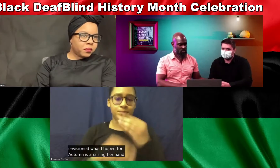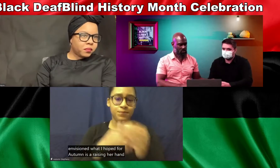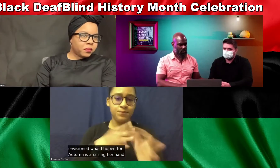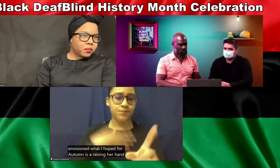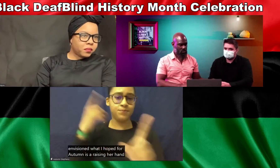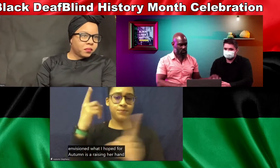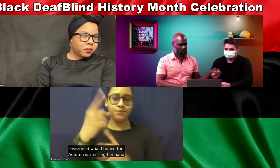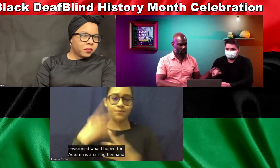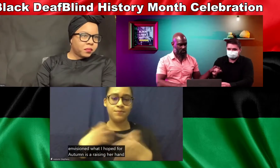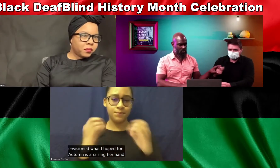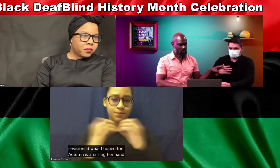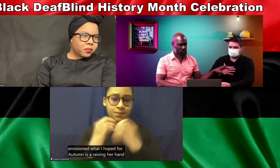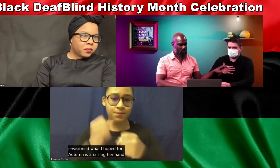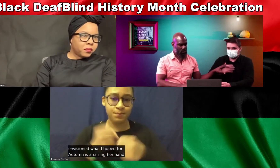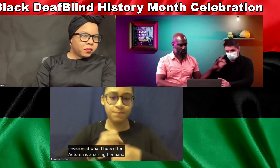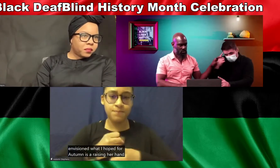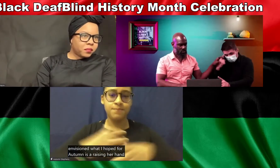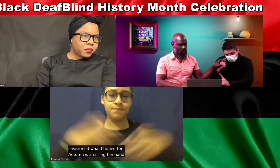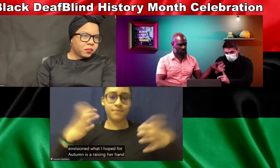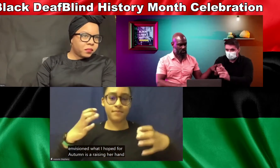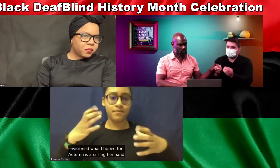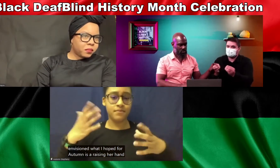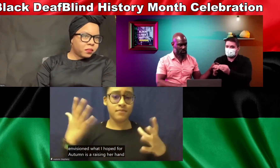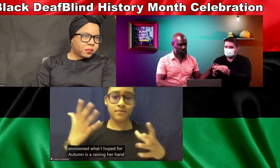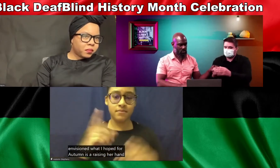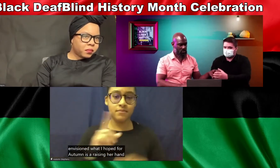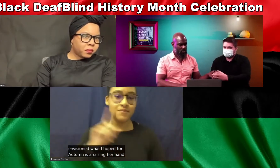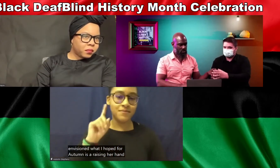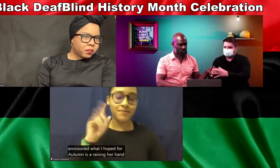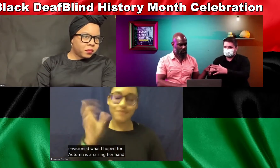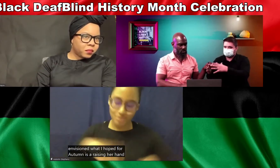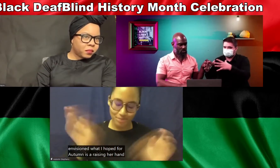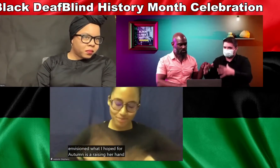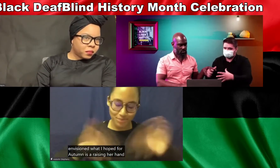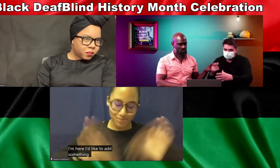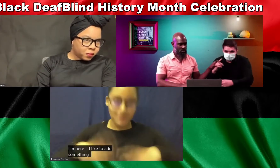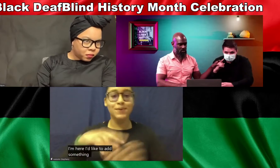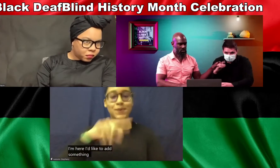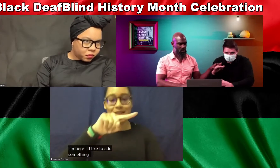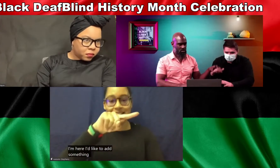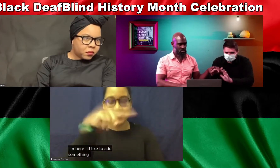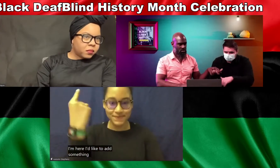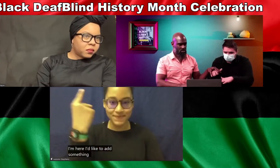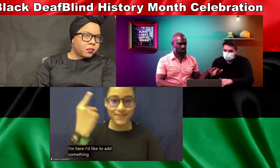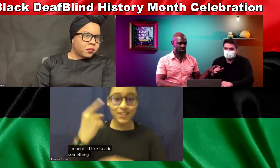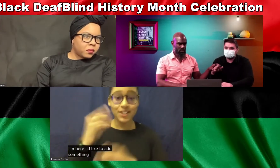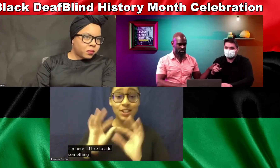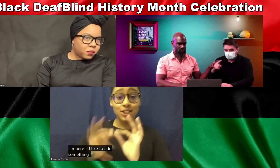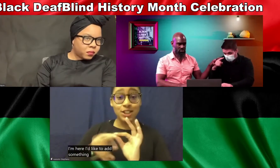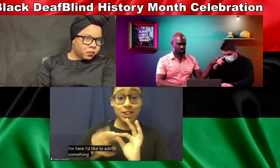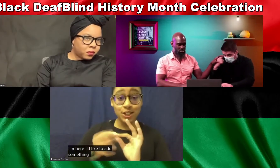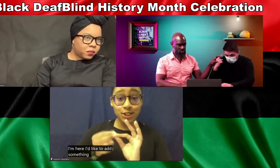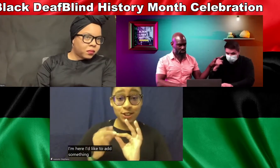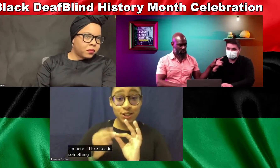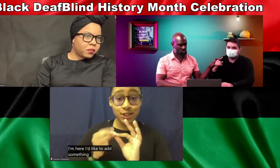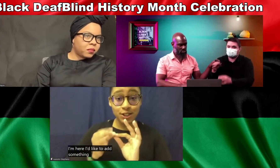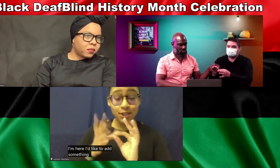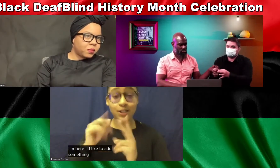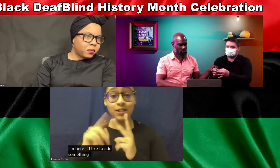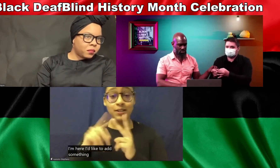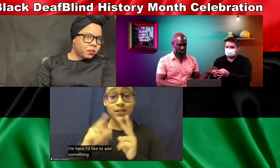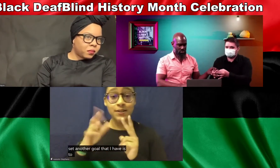Autumn here. I'd like to add something. I guess another goal that I have is to